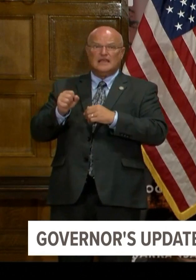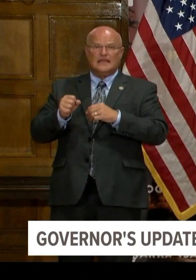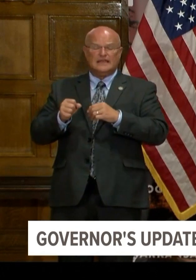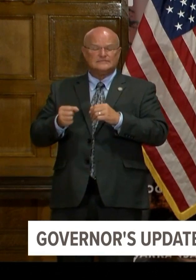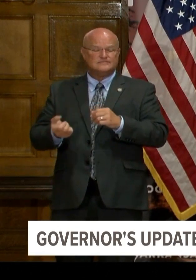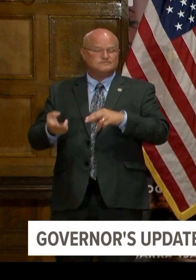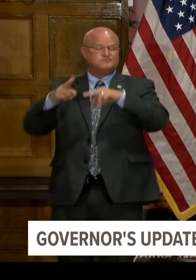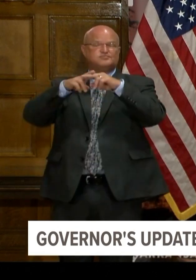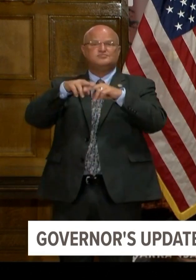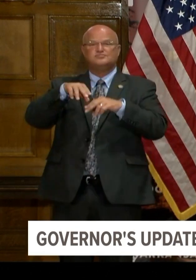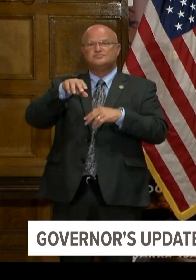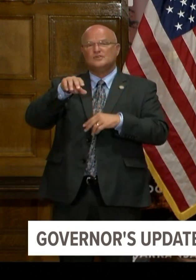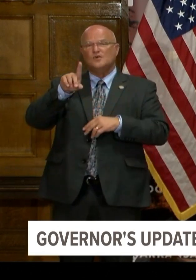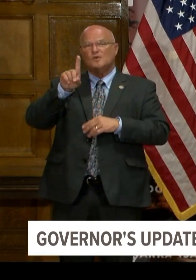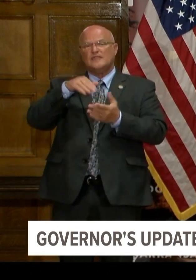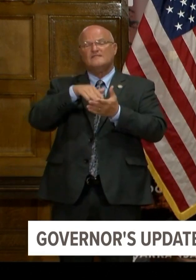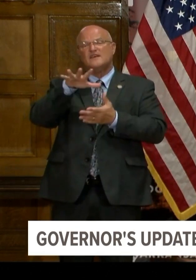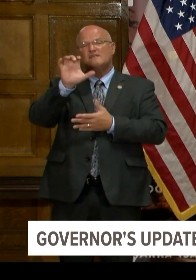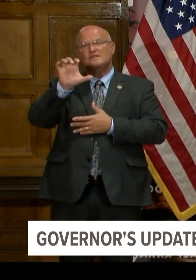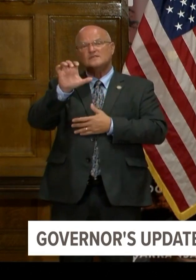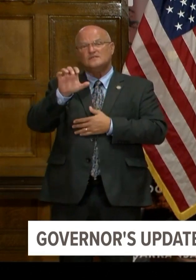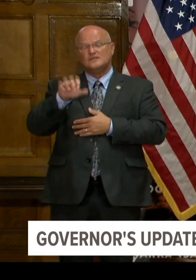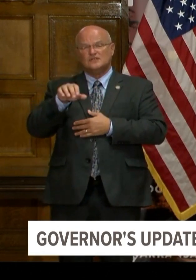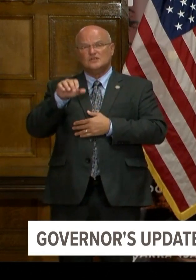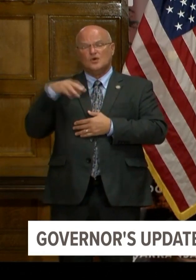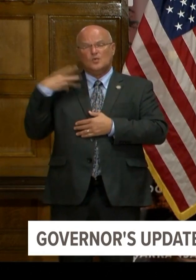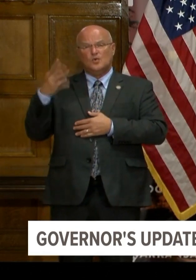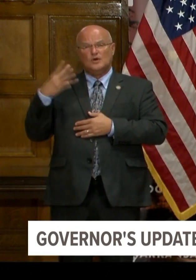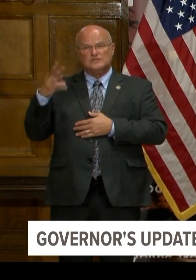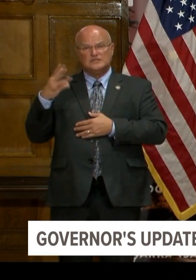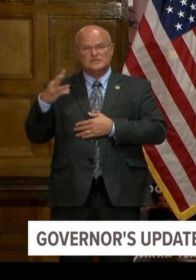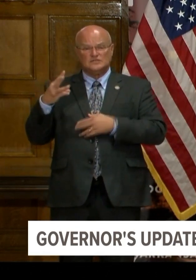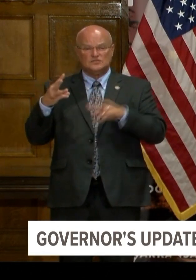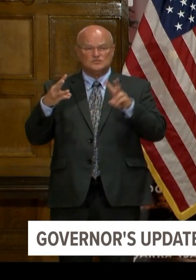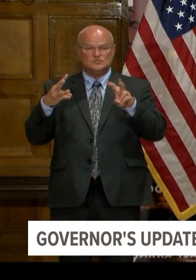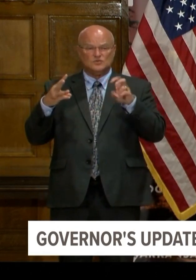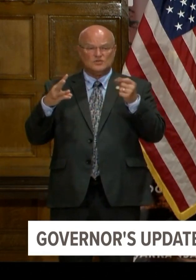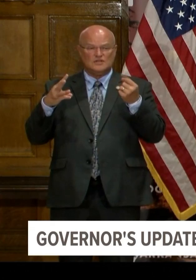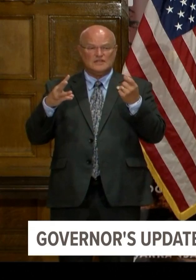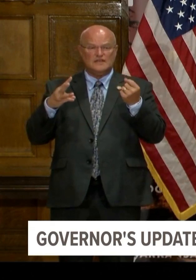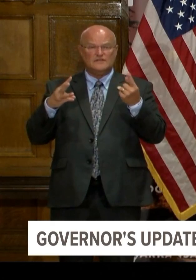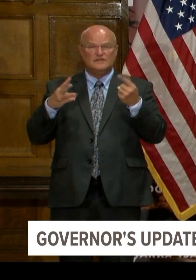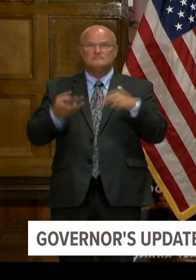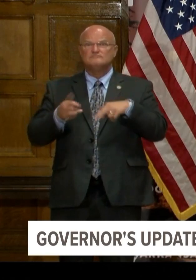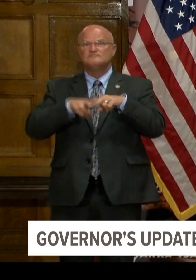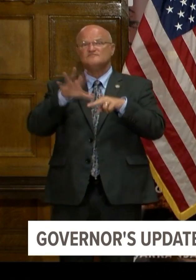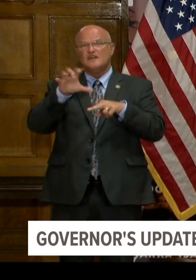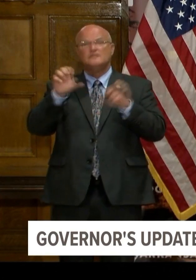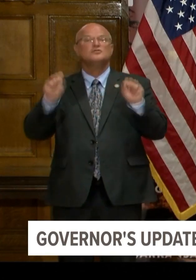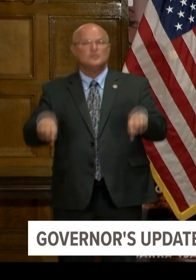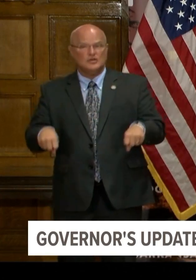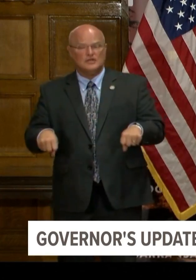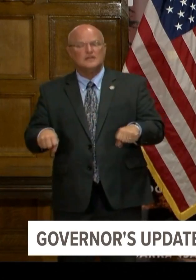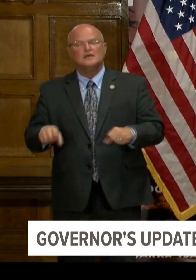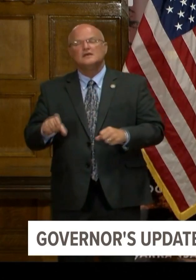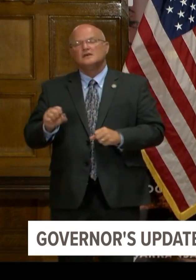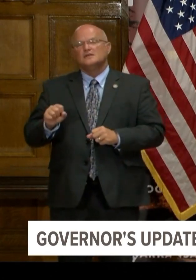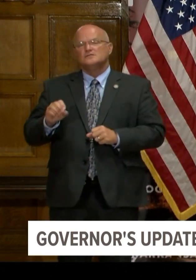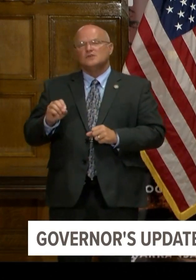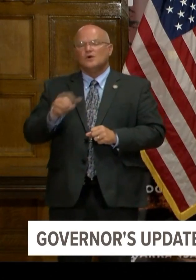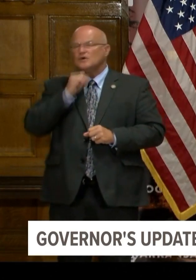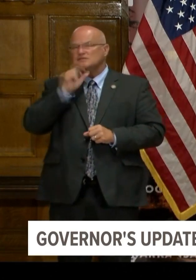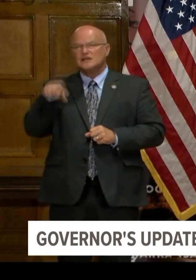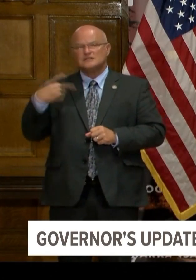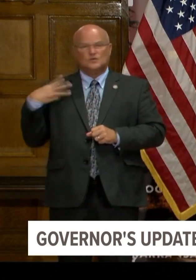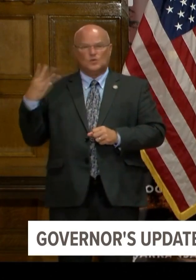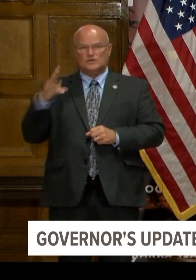cases. 211 cases in Washington County could become 500 cases in Washington County. So we need, and it's not